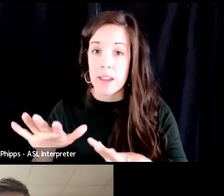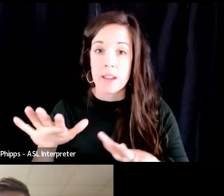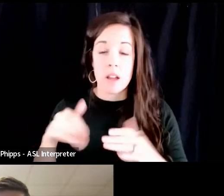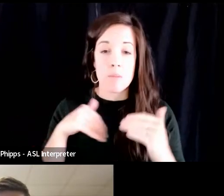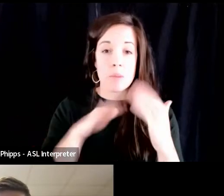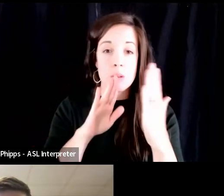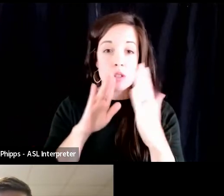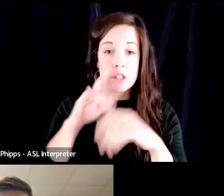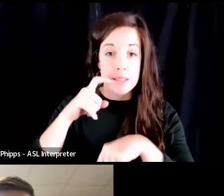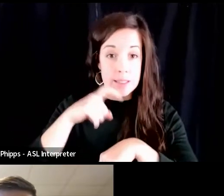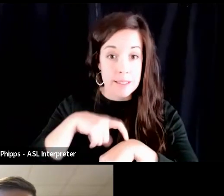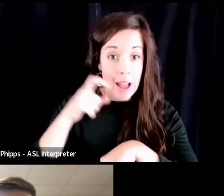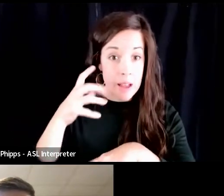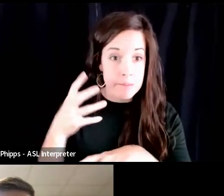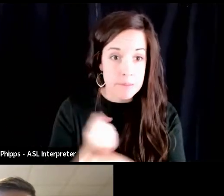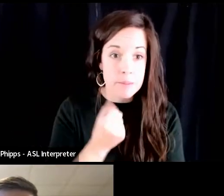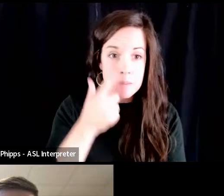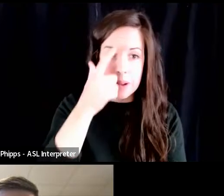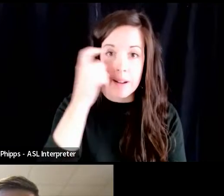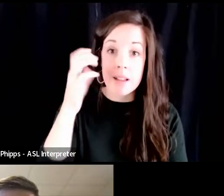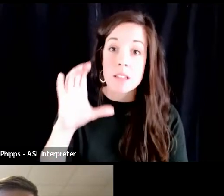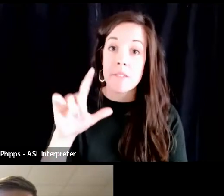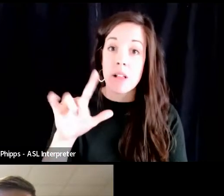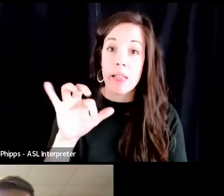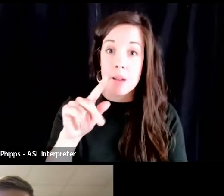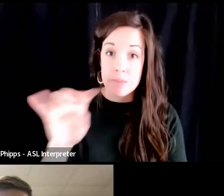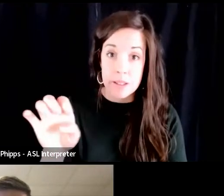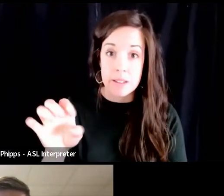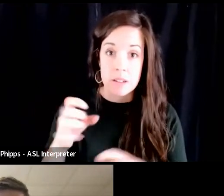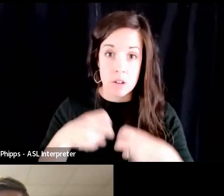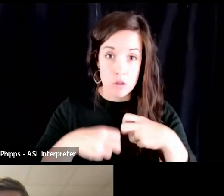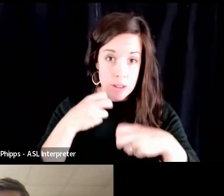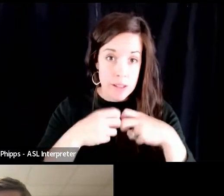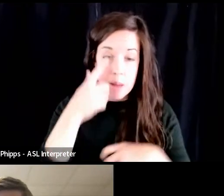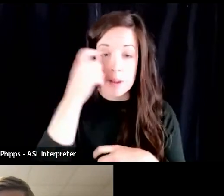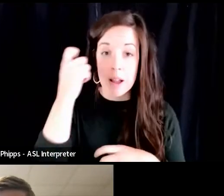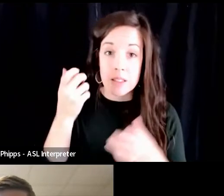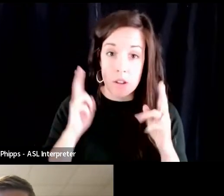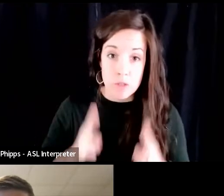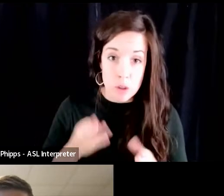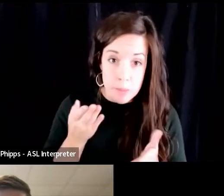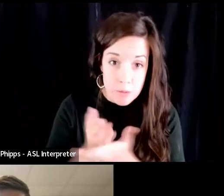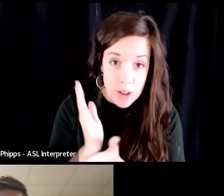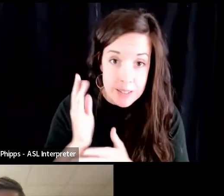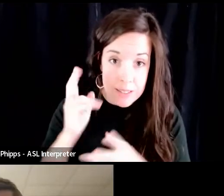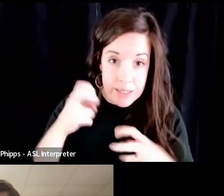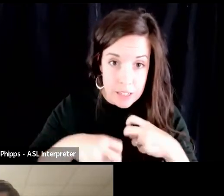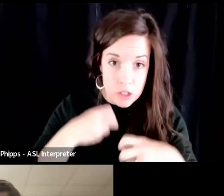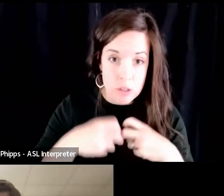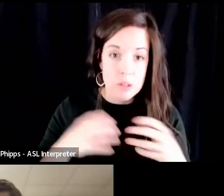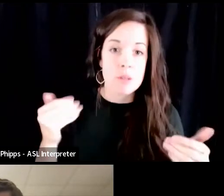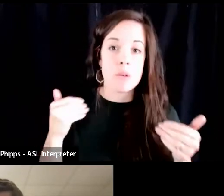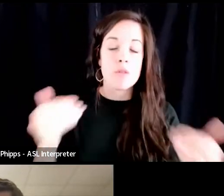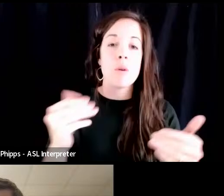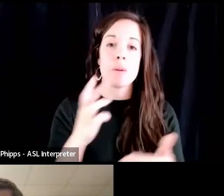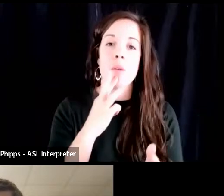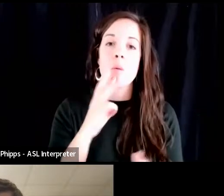time, because of the climate crisis, because of human rights issues, to move forward on water first.